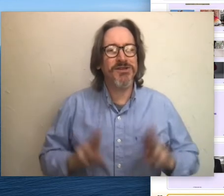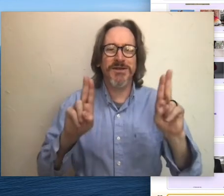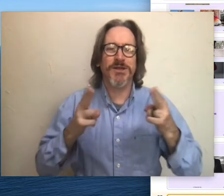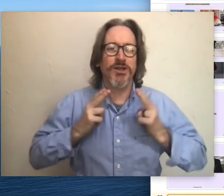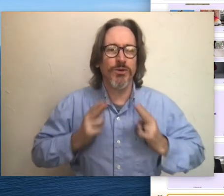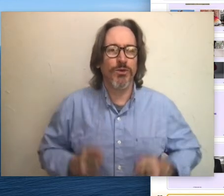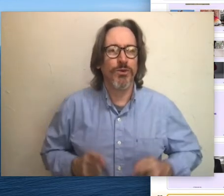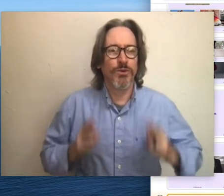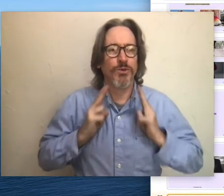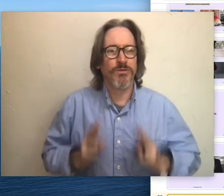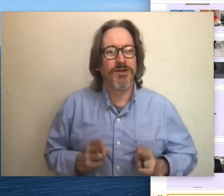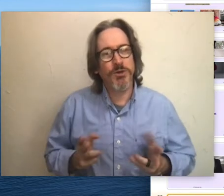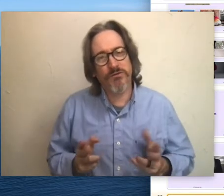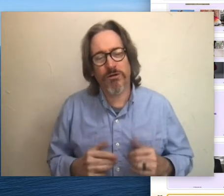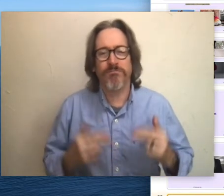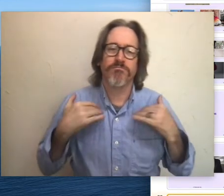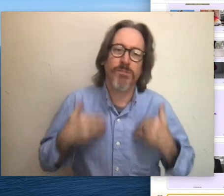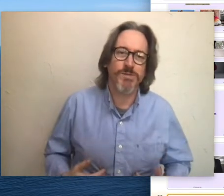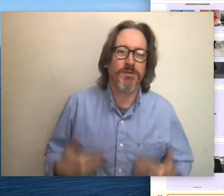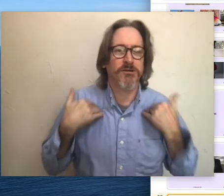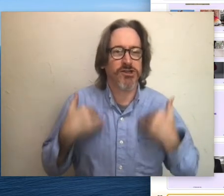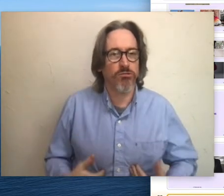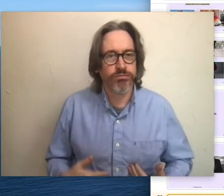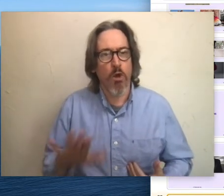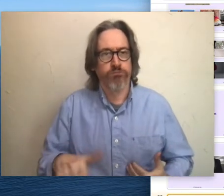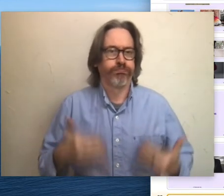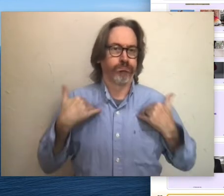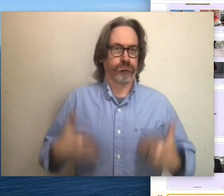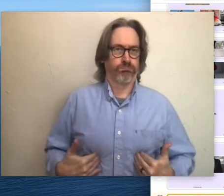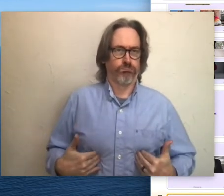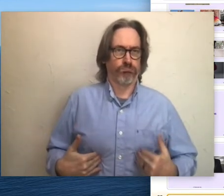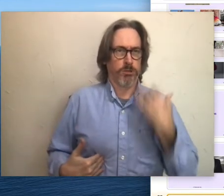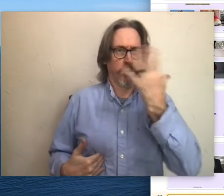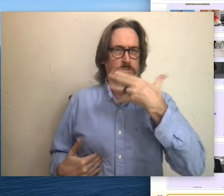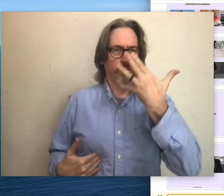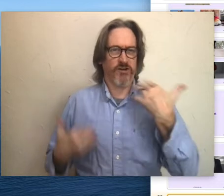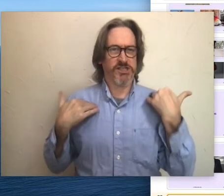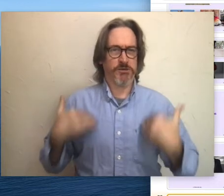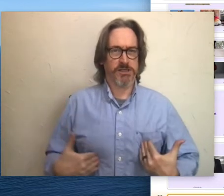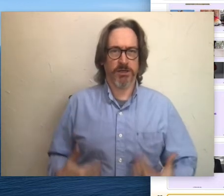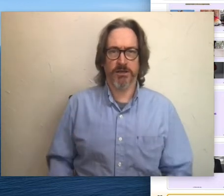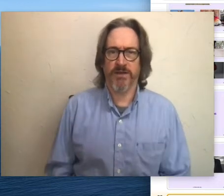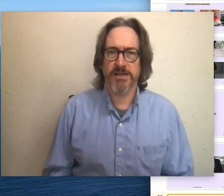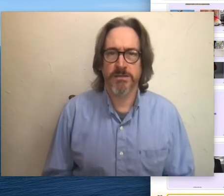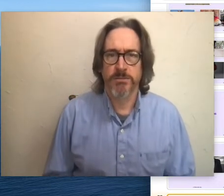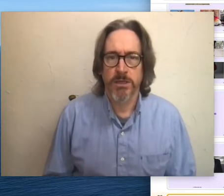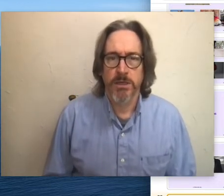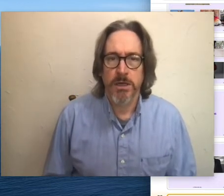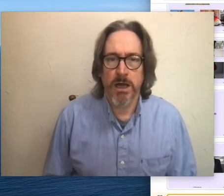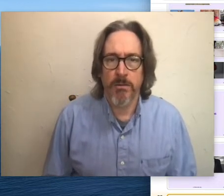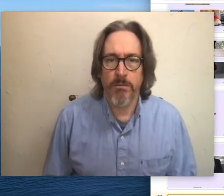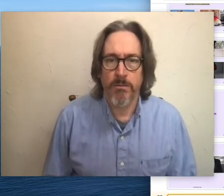Sometimes you'll see it with uniform. Most people now just go with a very serious look in the face.